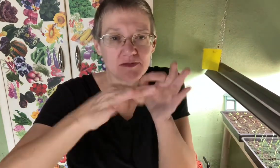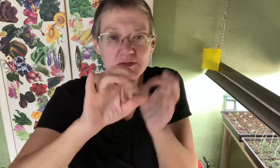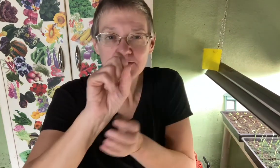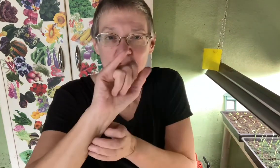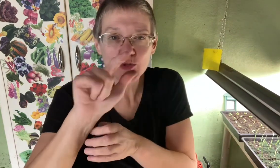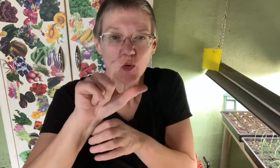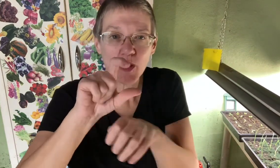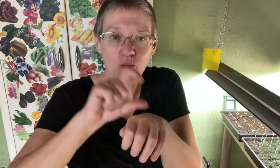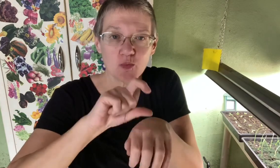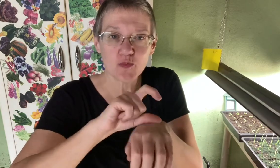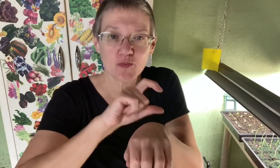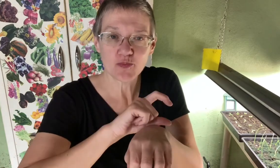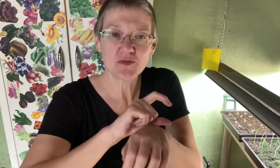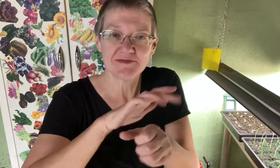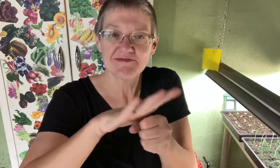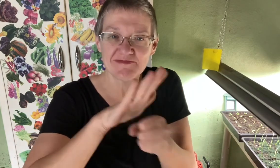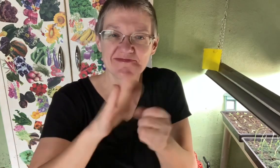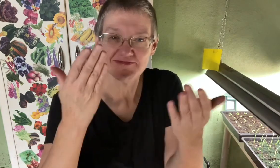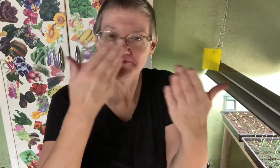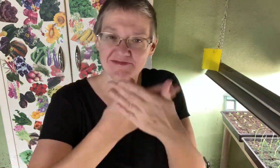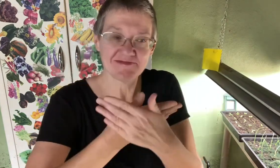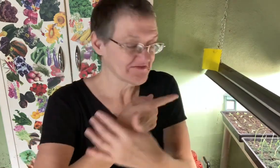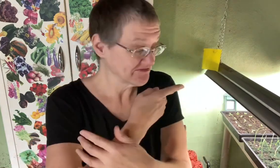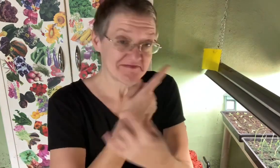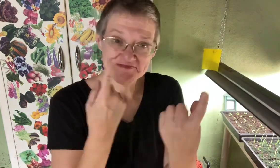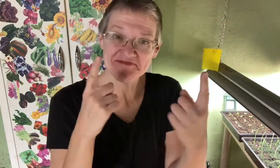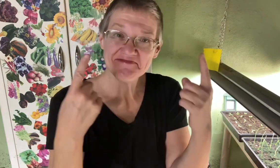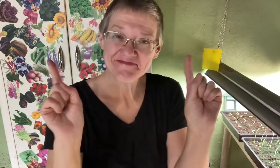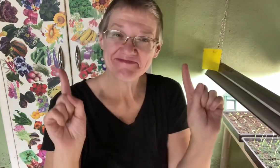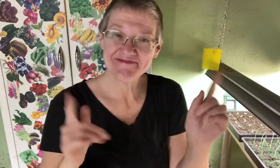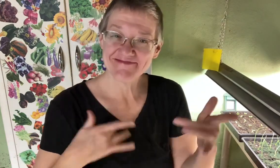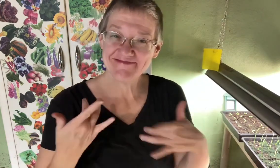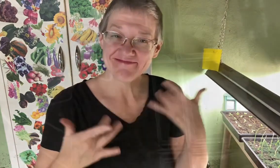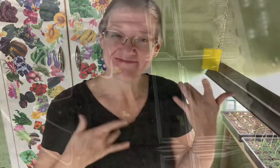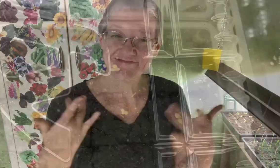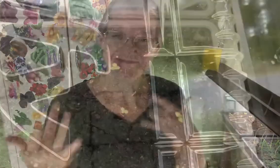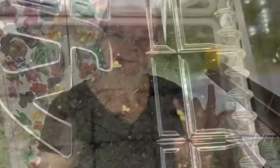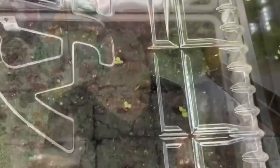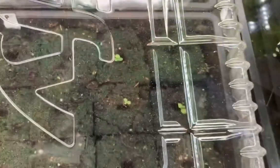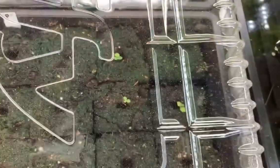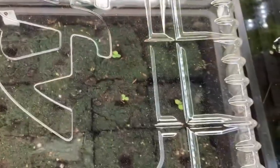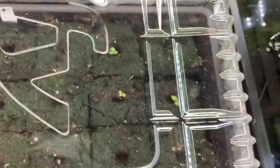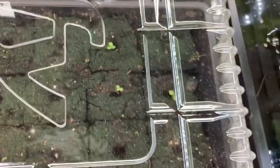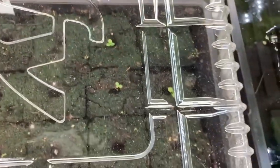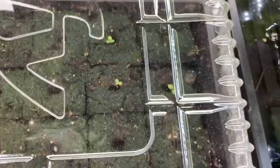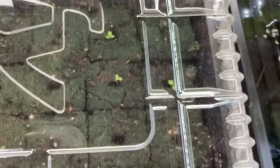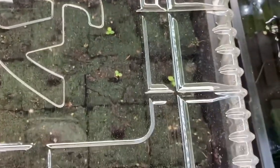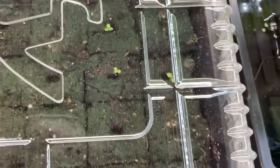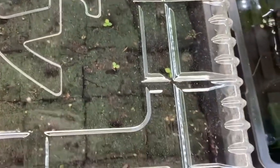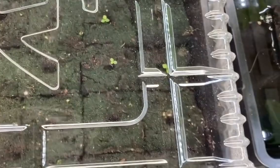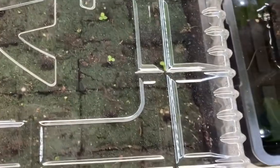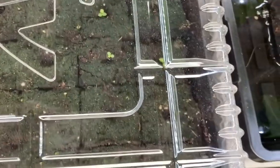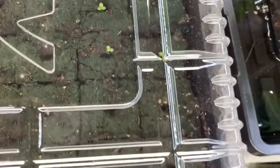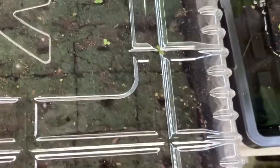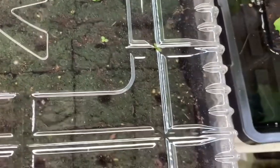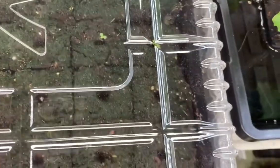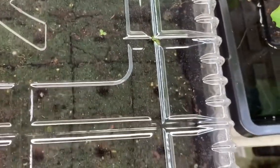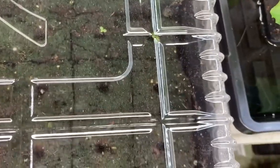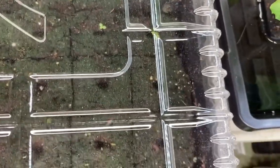no, just cover them with soil and that's dark enough. And it worked. It's really exciting.